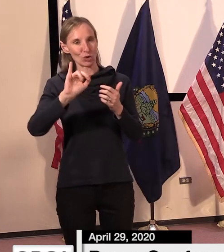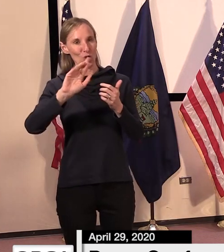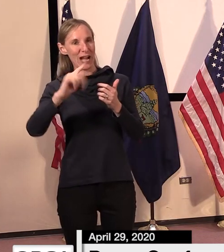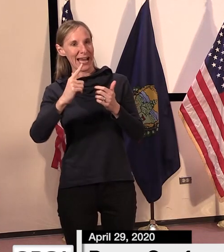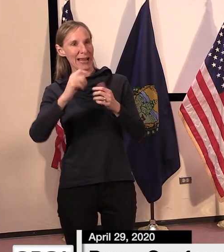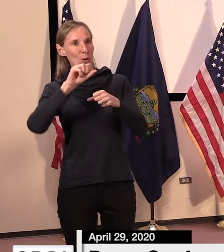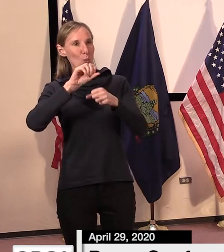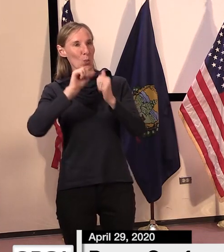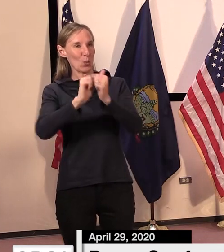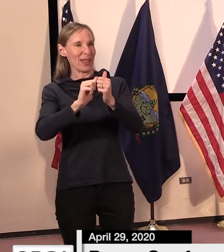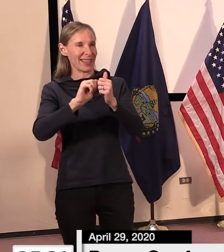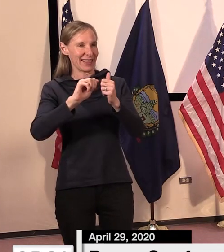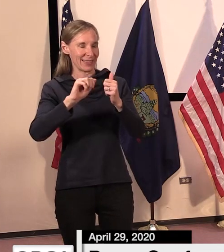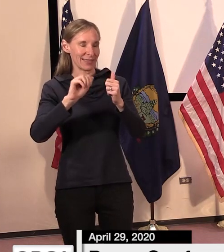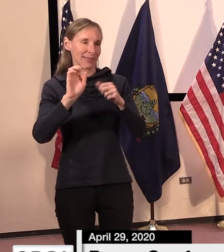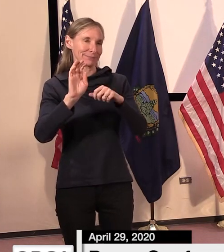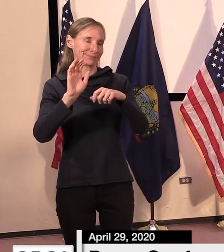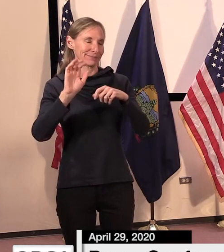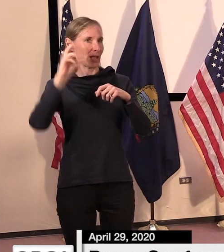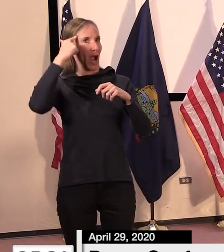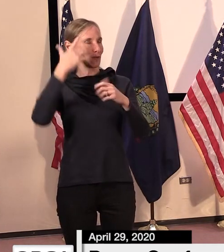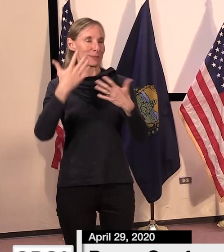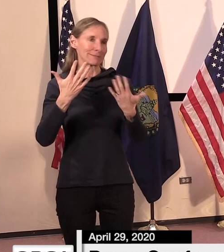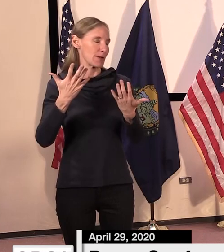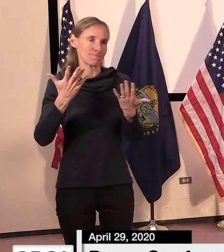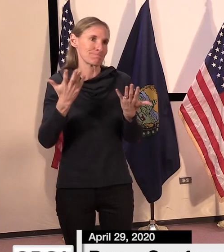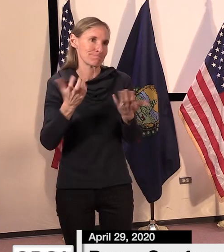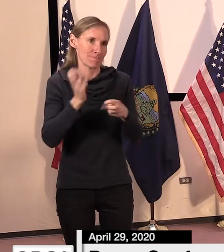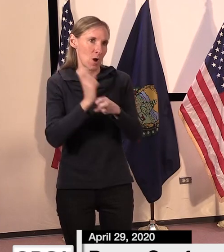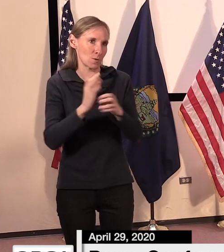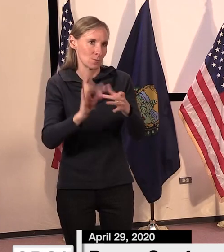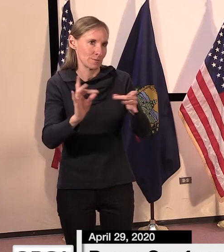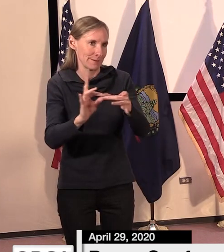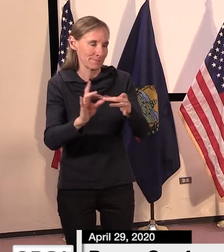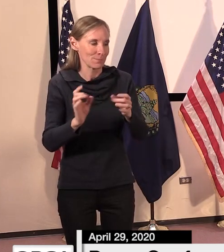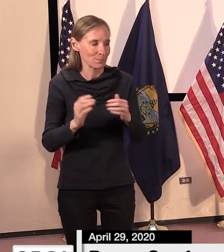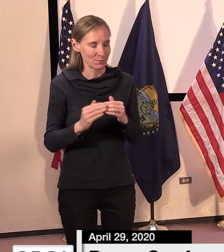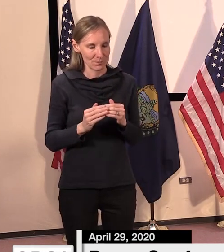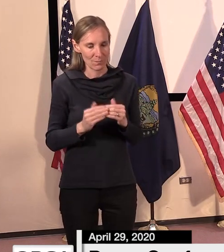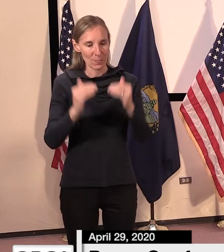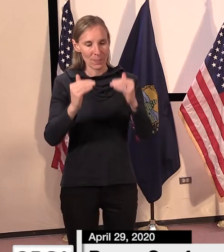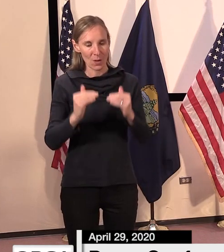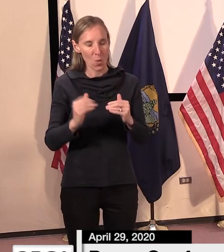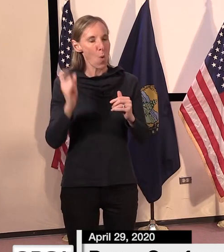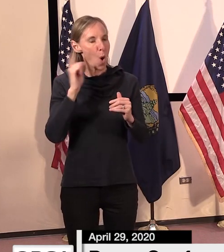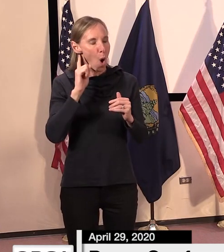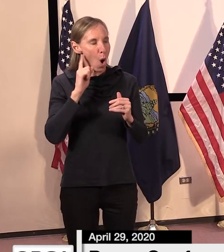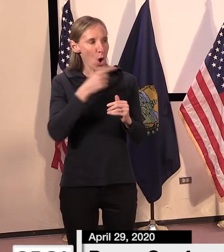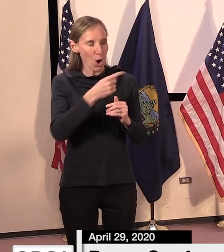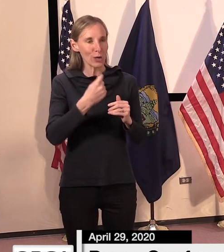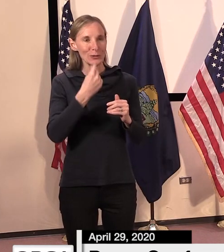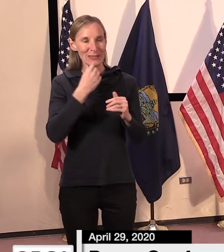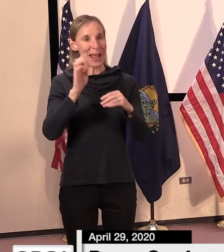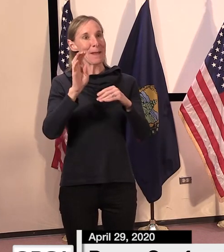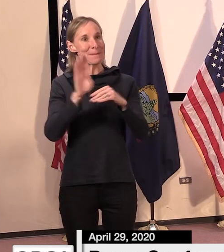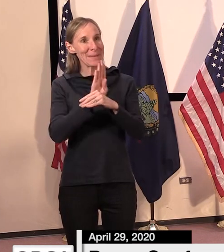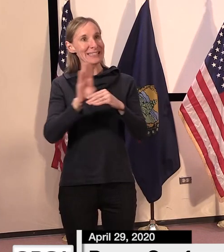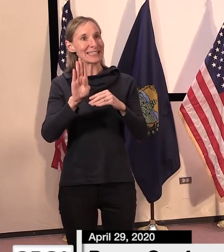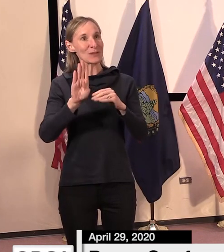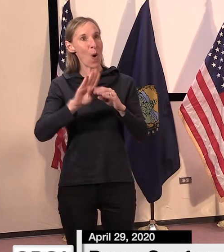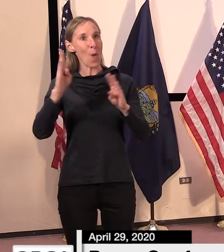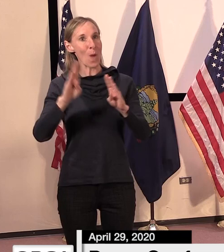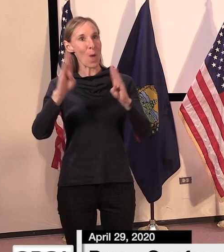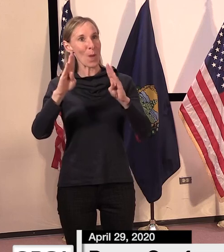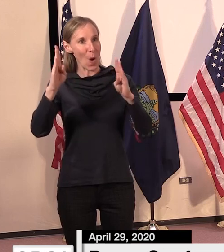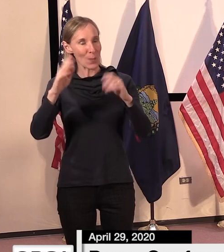I have a second quick question, if I may. We've heard some about a second round of this that might be coming up towards the fall